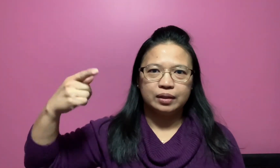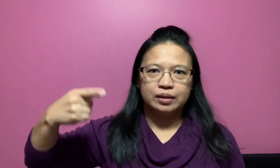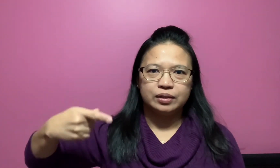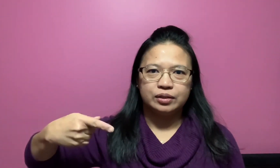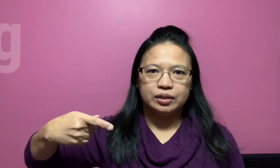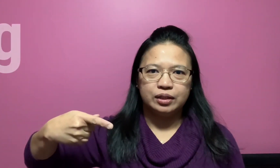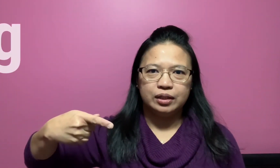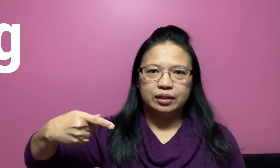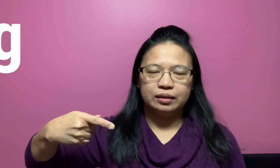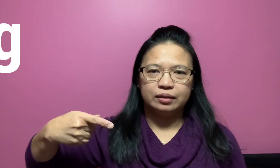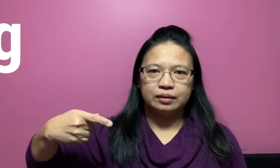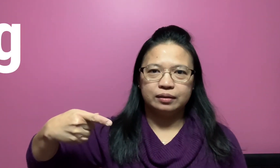G,